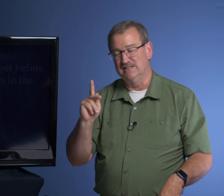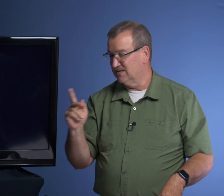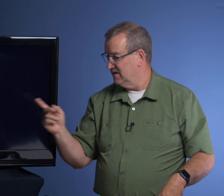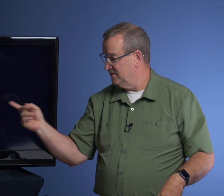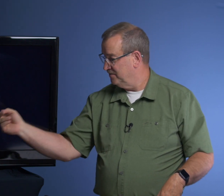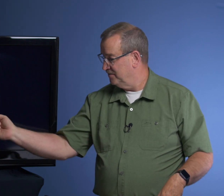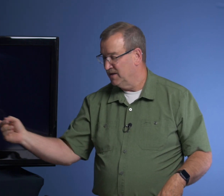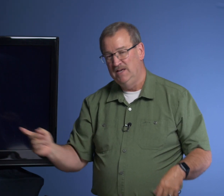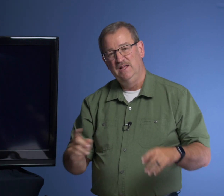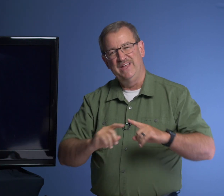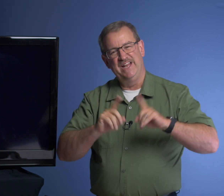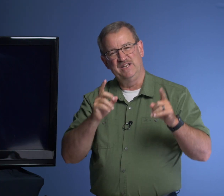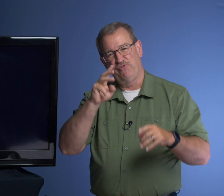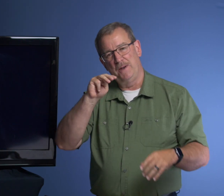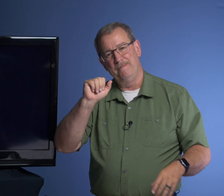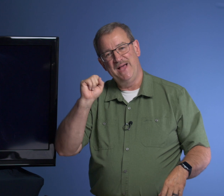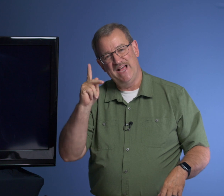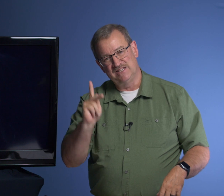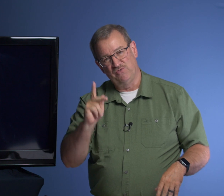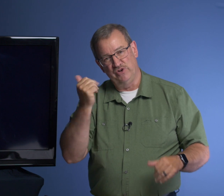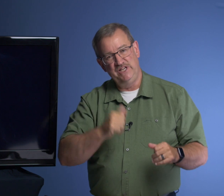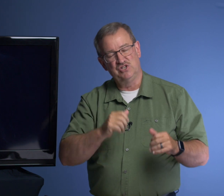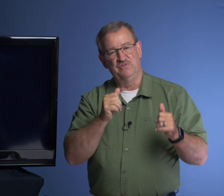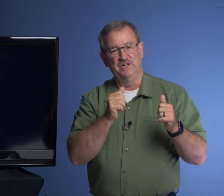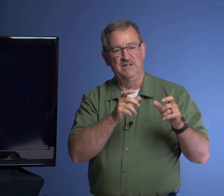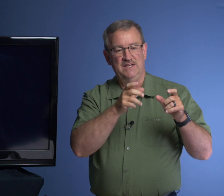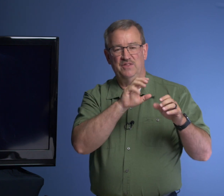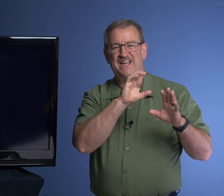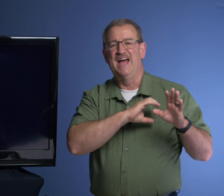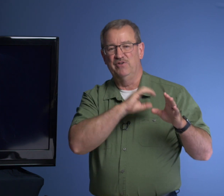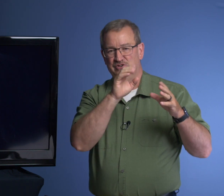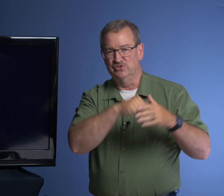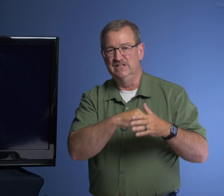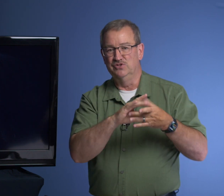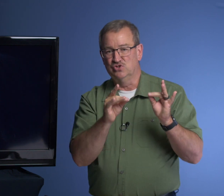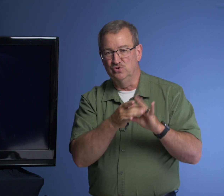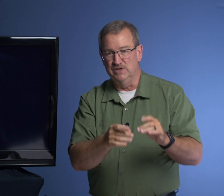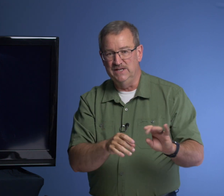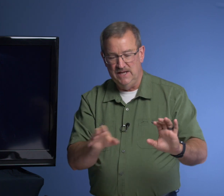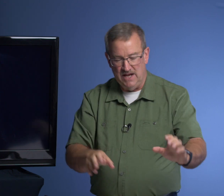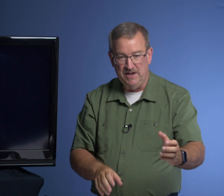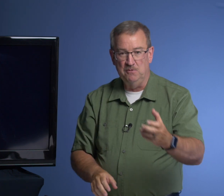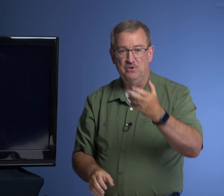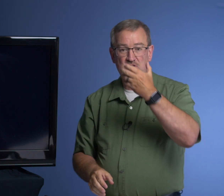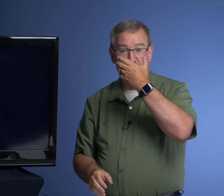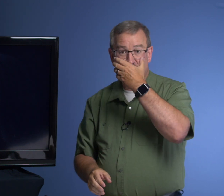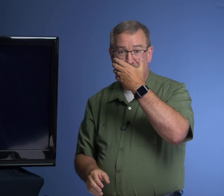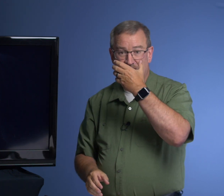mask. They had a different mask for each of the characters in the story, and they would put on this mask,